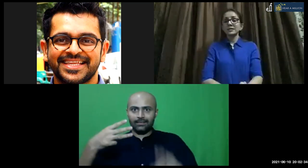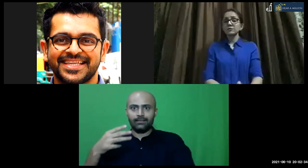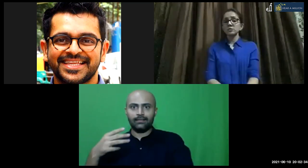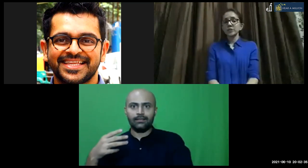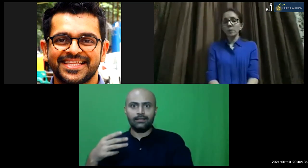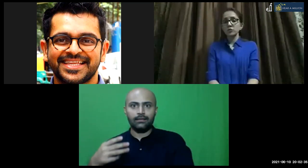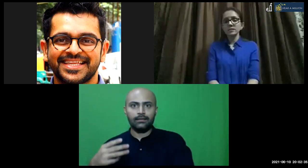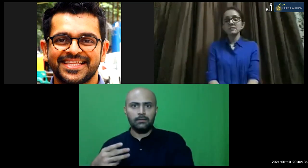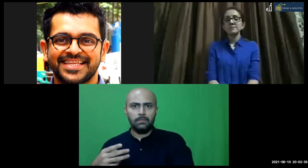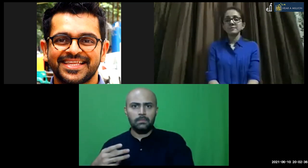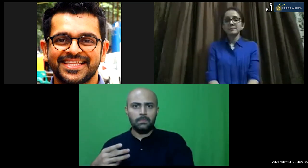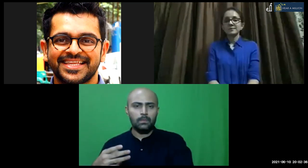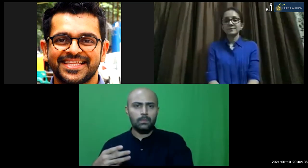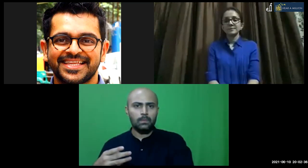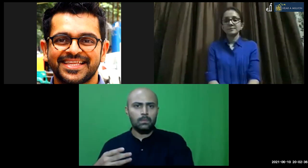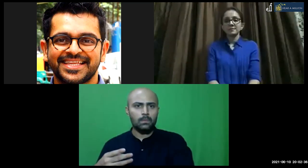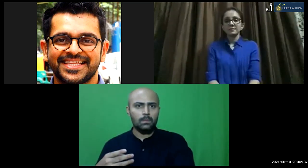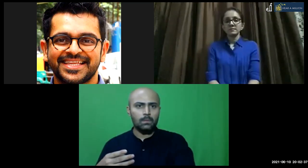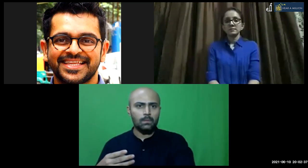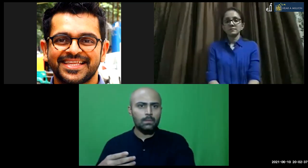You can click from the 3 options.